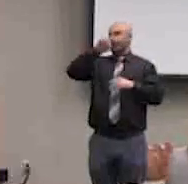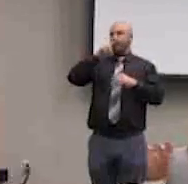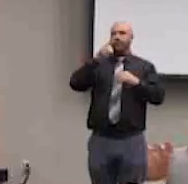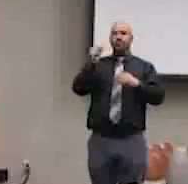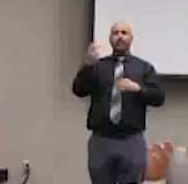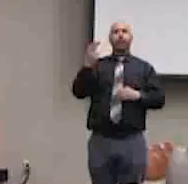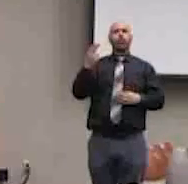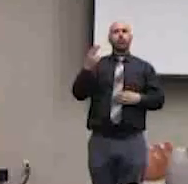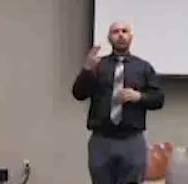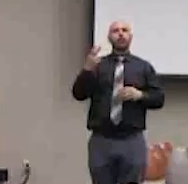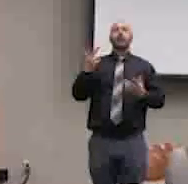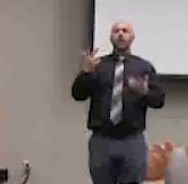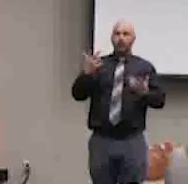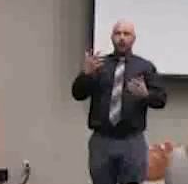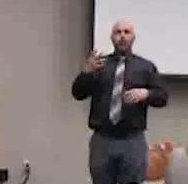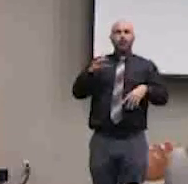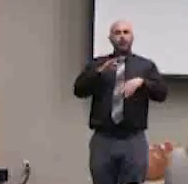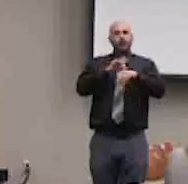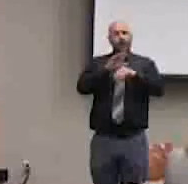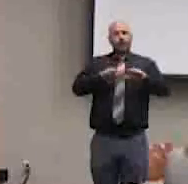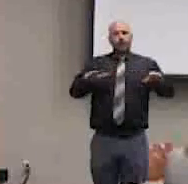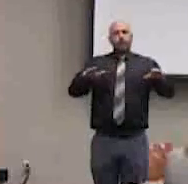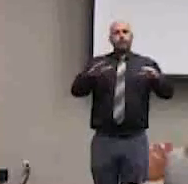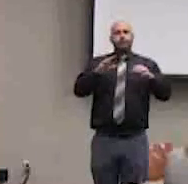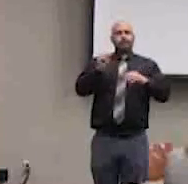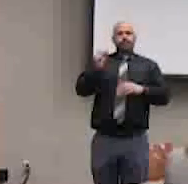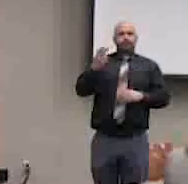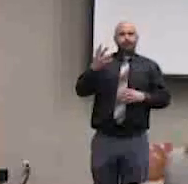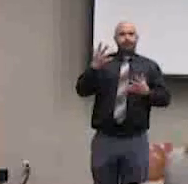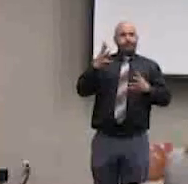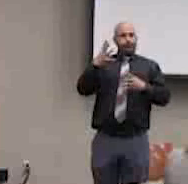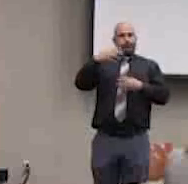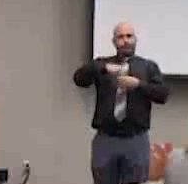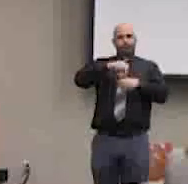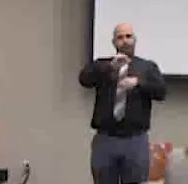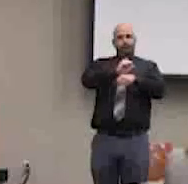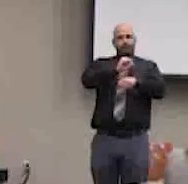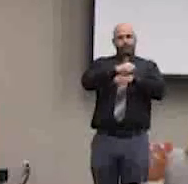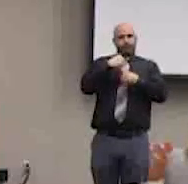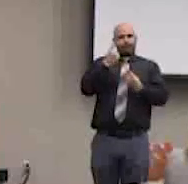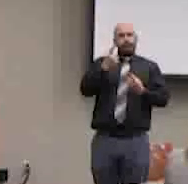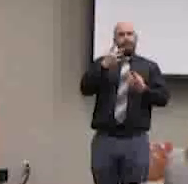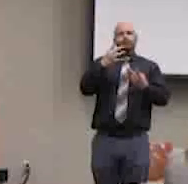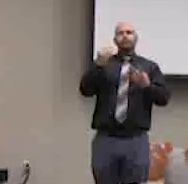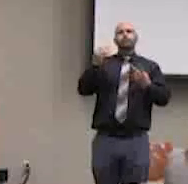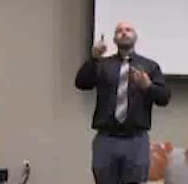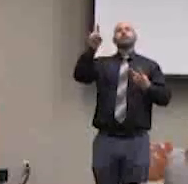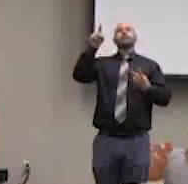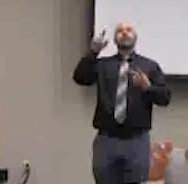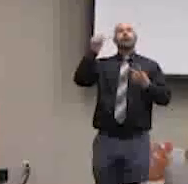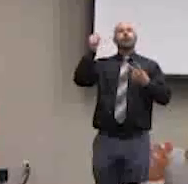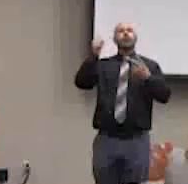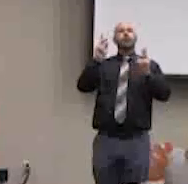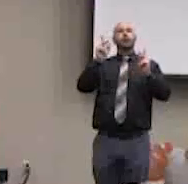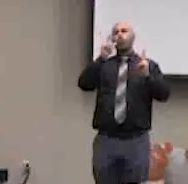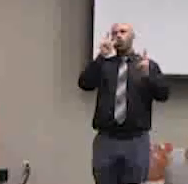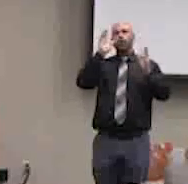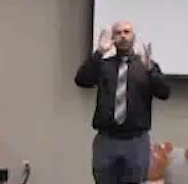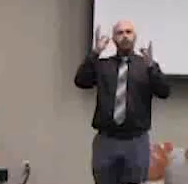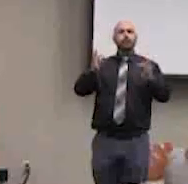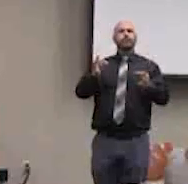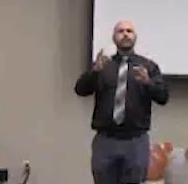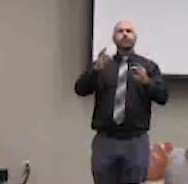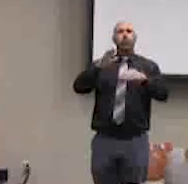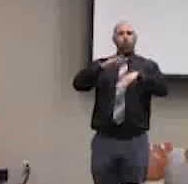that are part of this work already, but also those other people who are going to be making decisions about early childhood in the coming